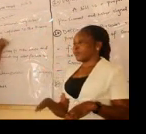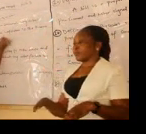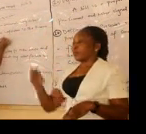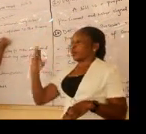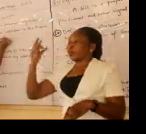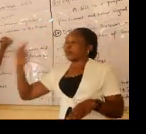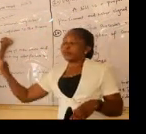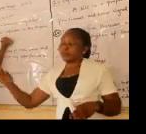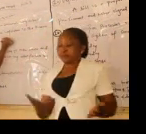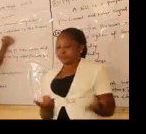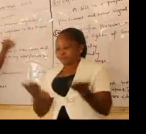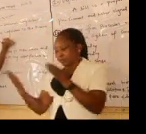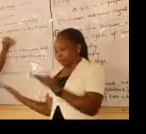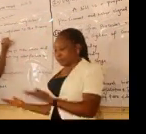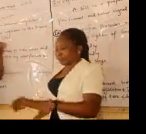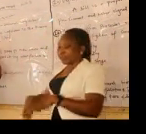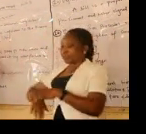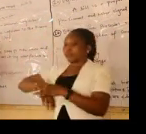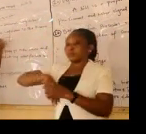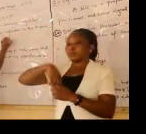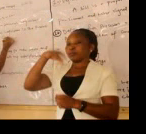of carrying out